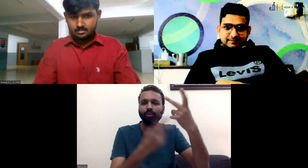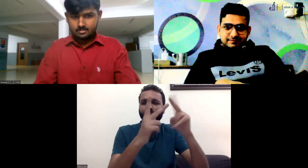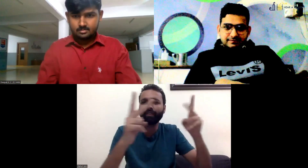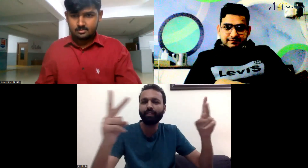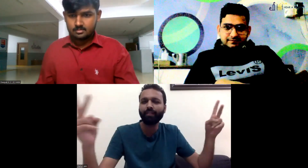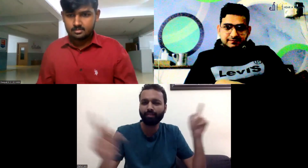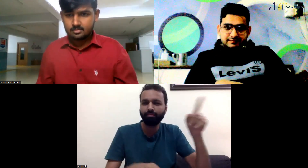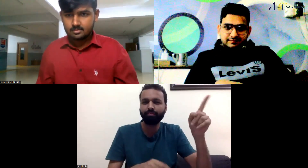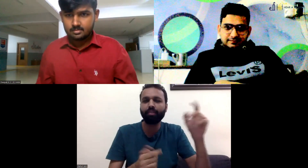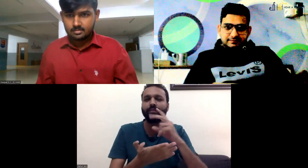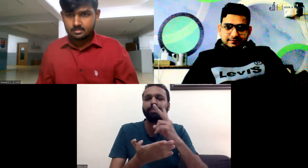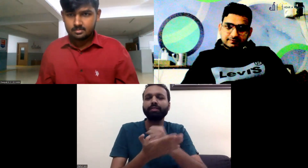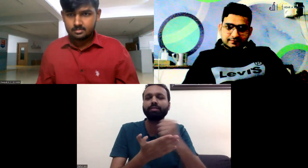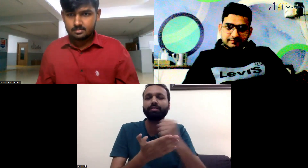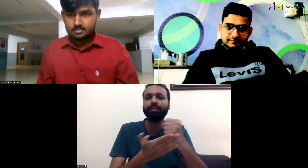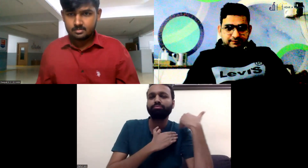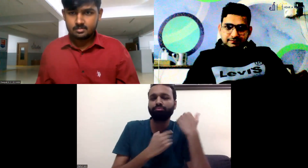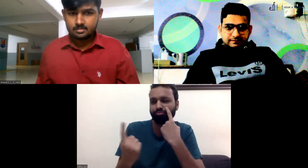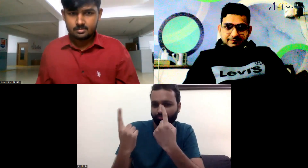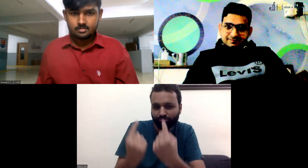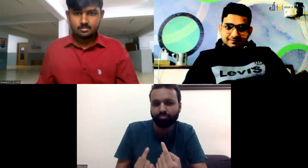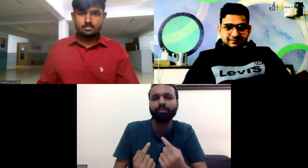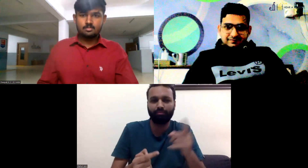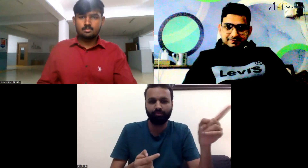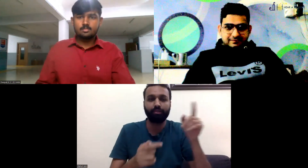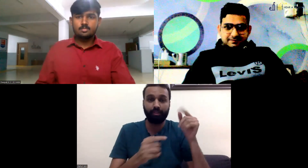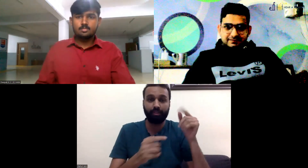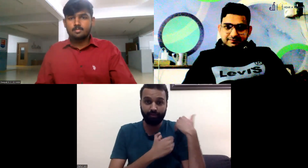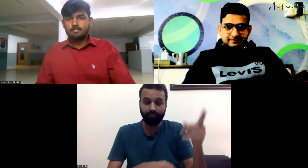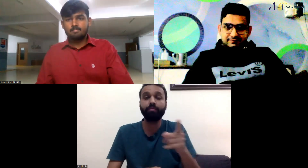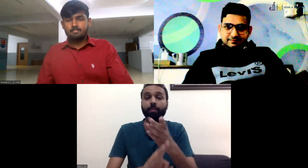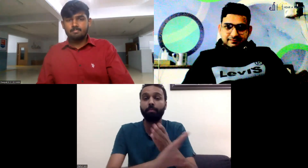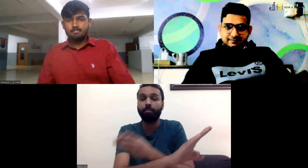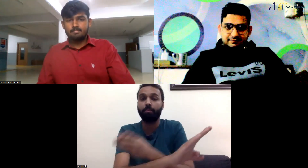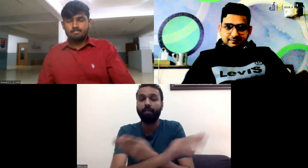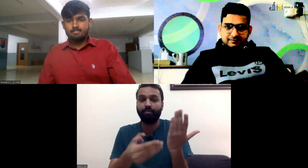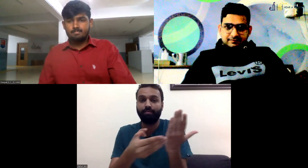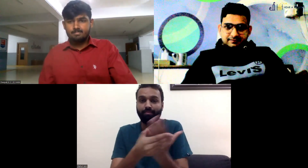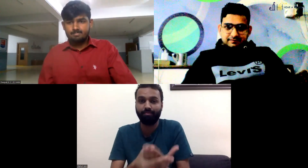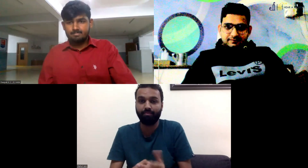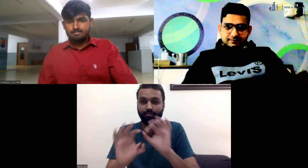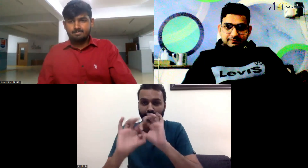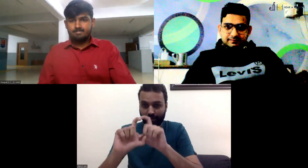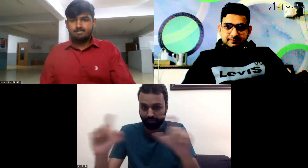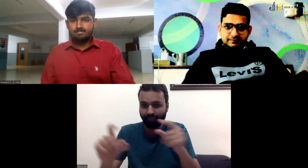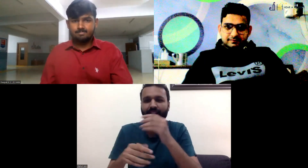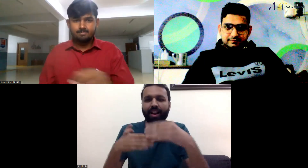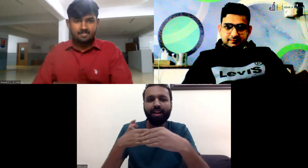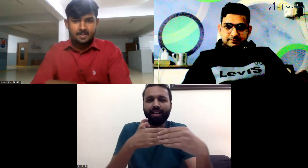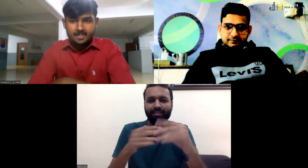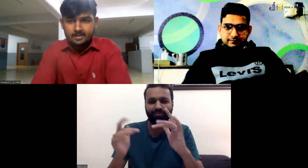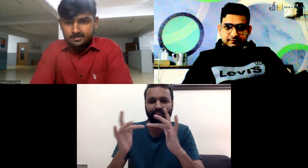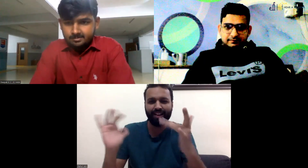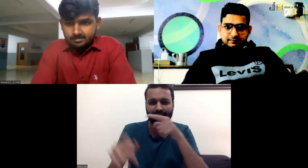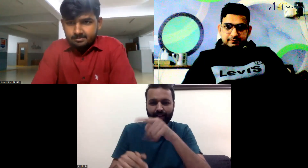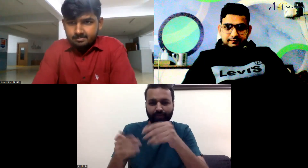Yeah, I understand. So you have to check when you go to the website, there'll be various flags of